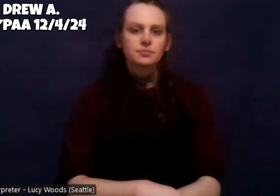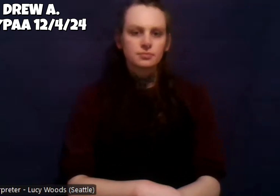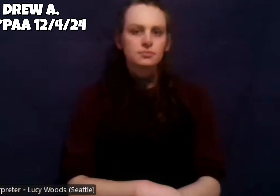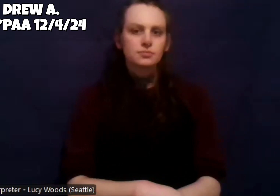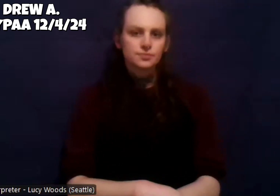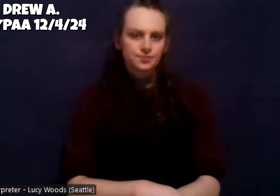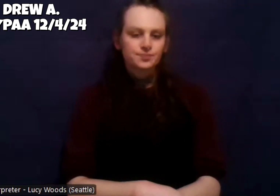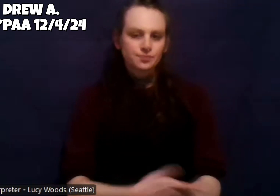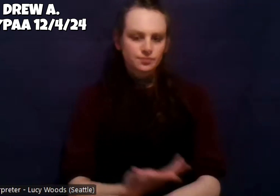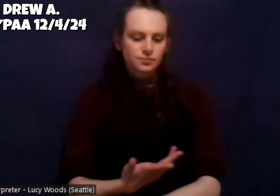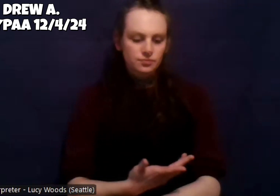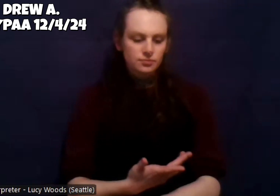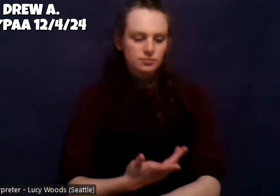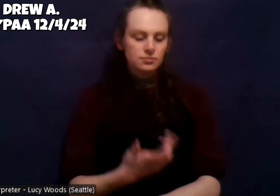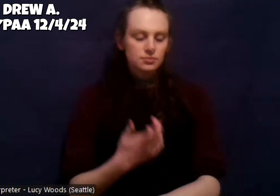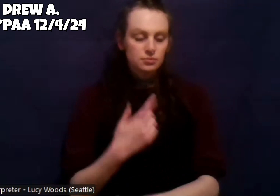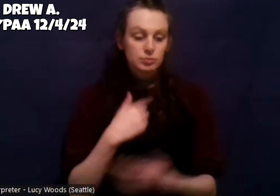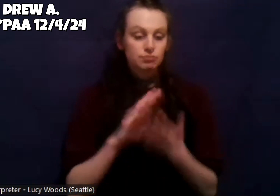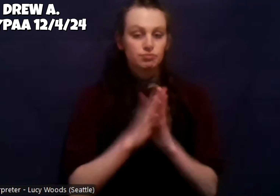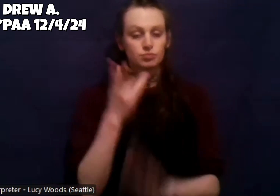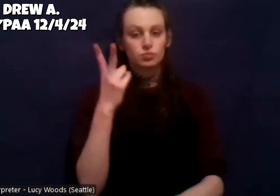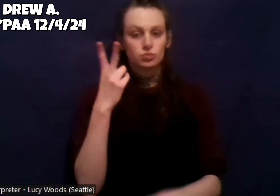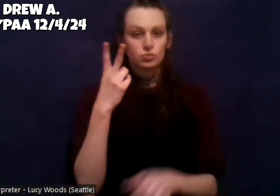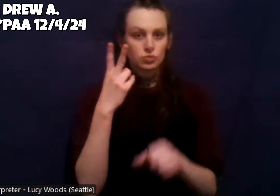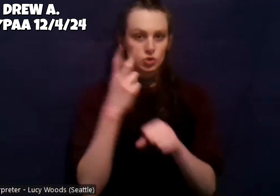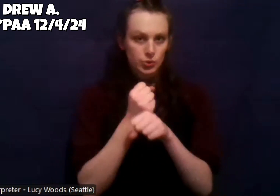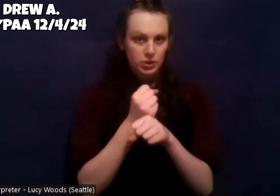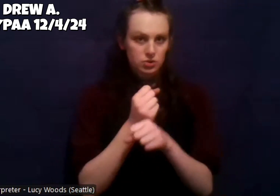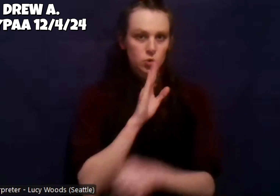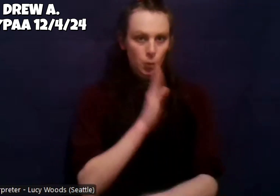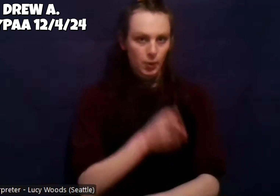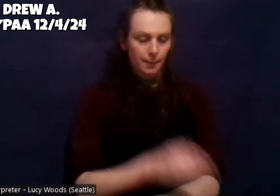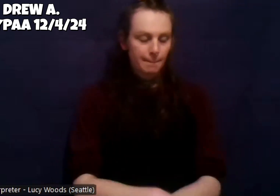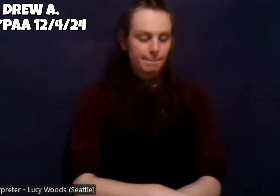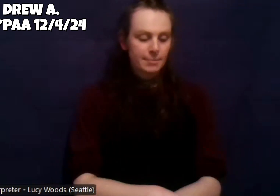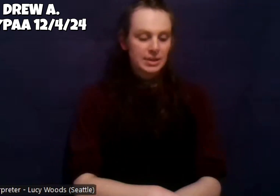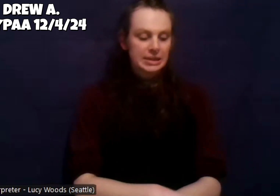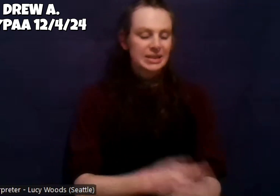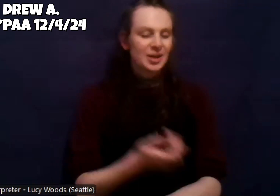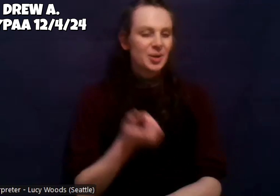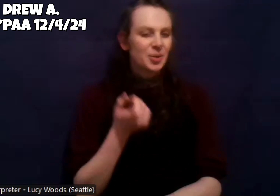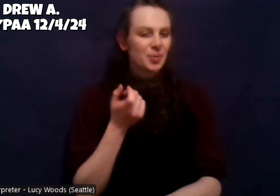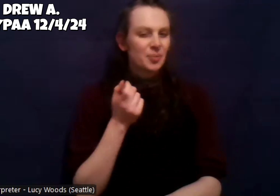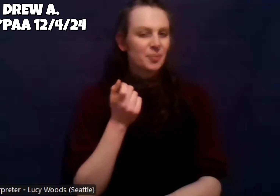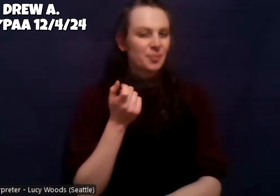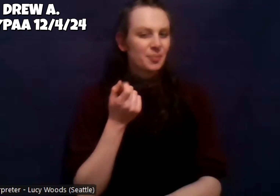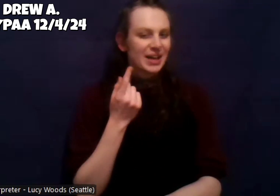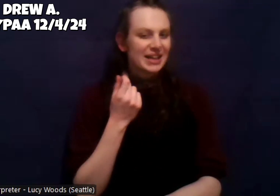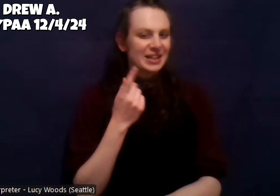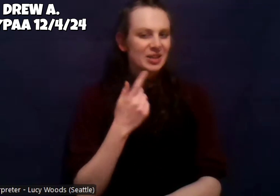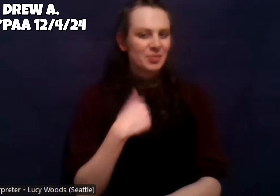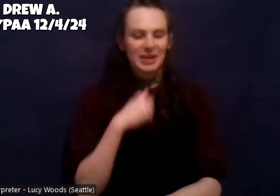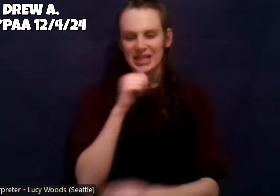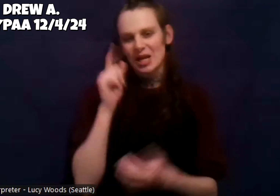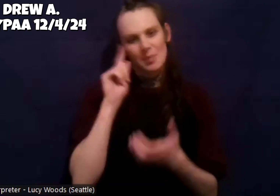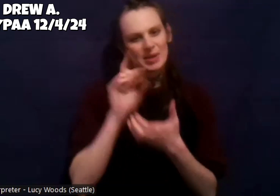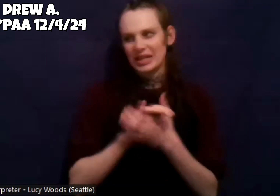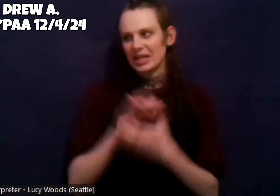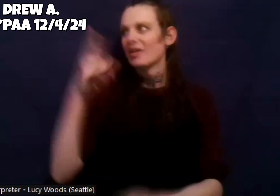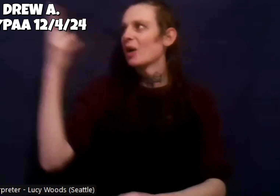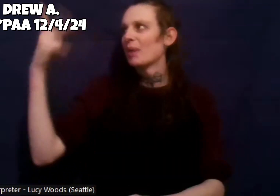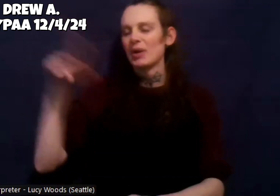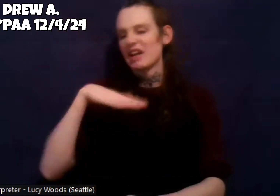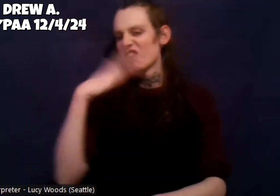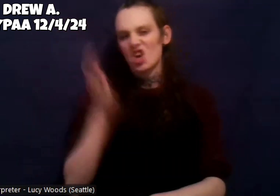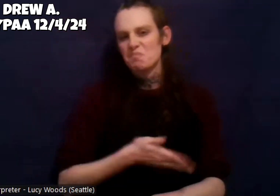I got 2 years. Um, but I didn't believe in a higher power throughout the whole time. And